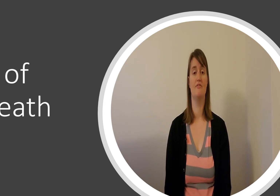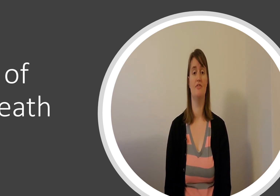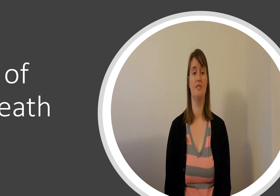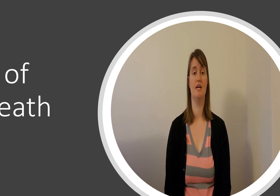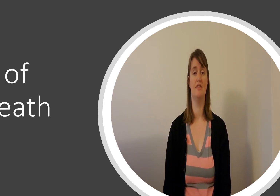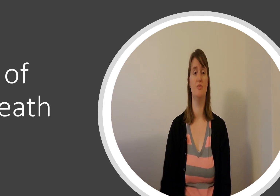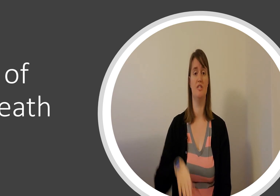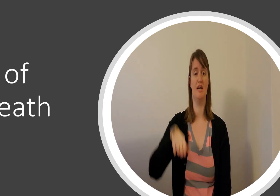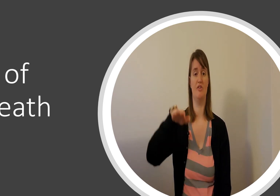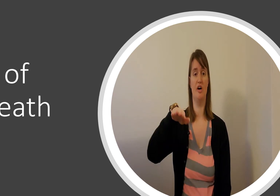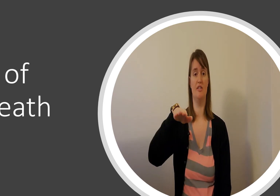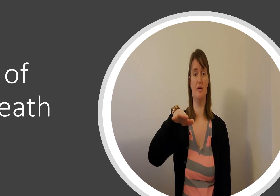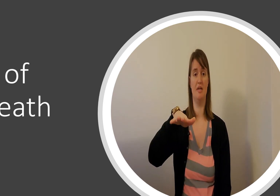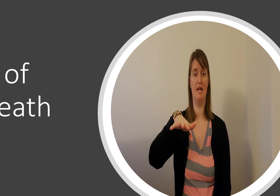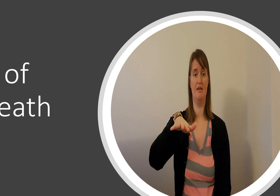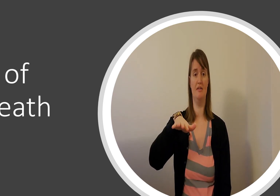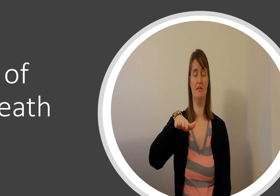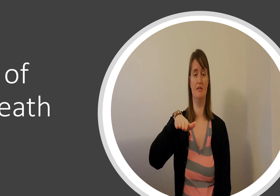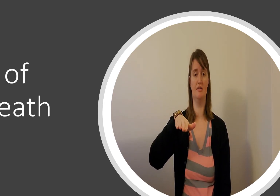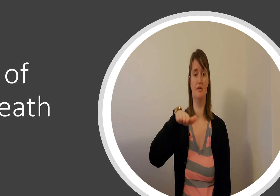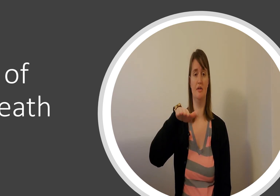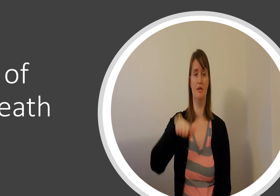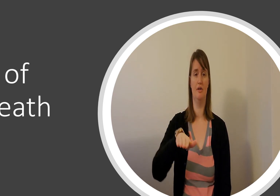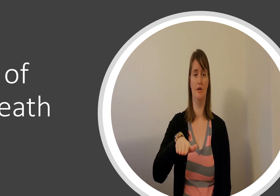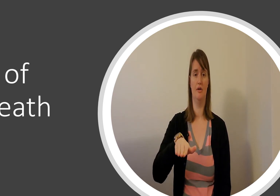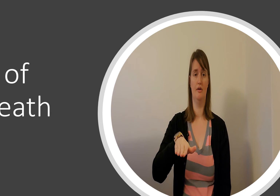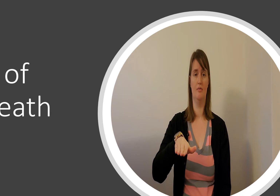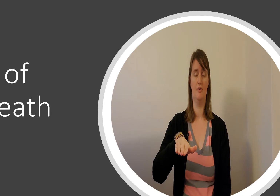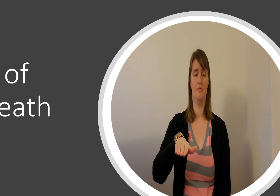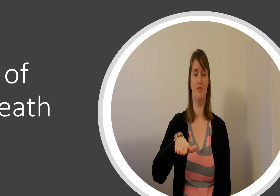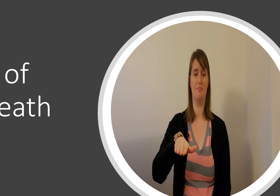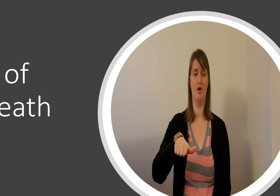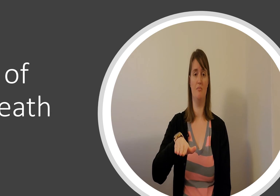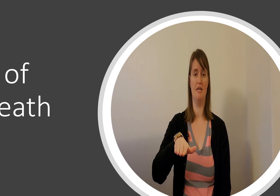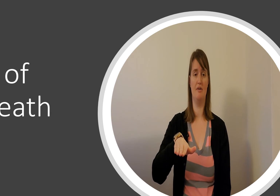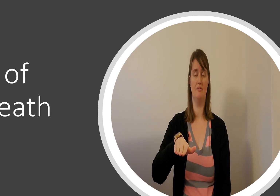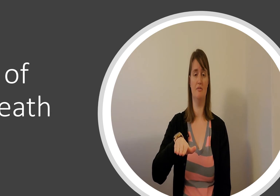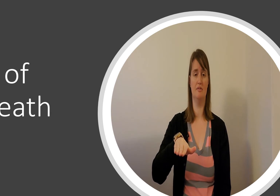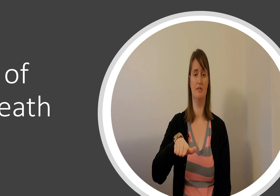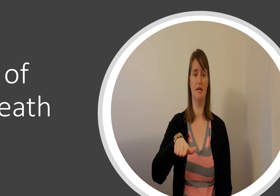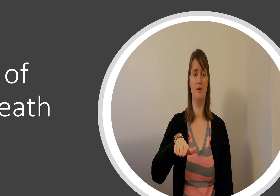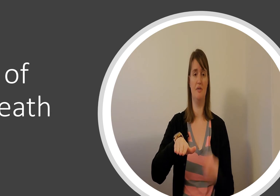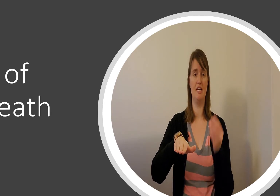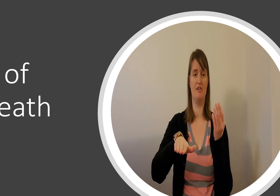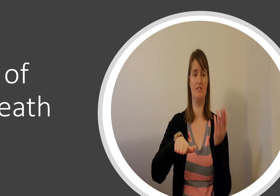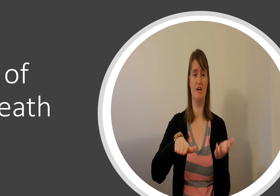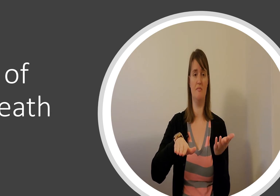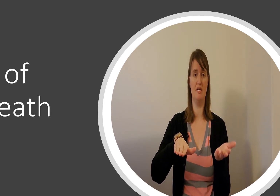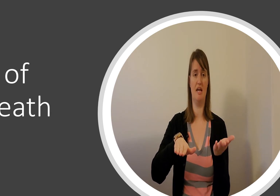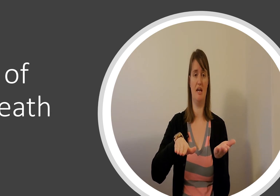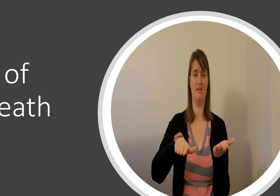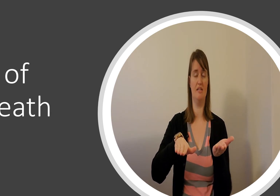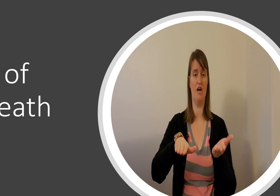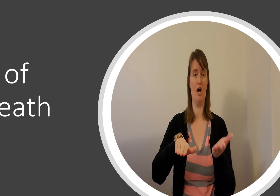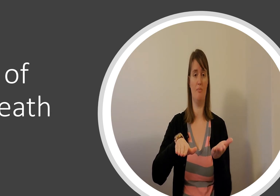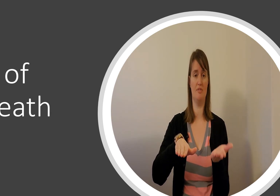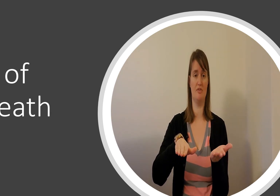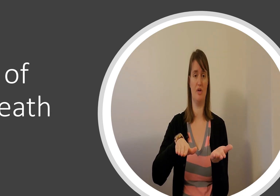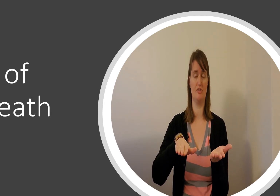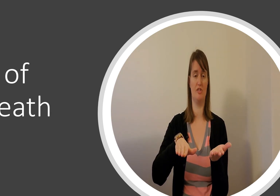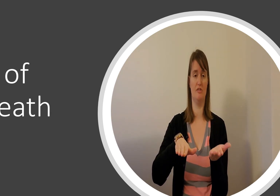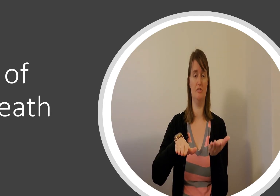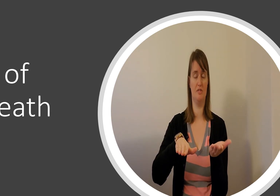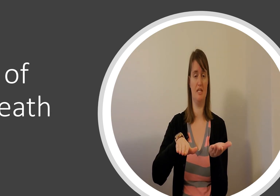The sign for death is we take our non-dominant hand, put it with the palm down, and we take our dominant hand in the